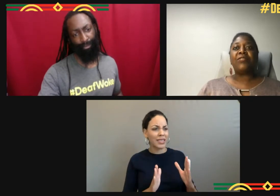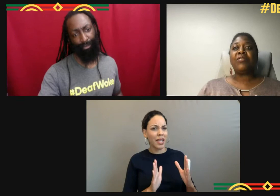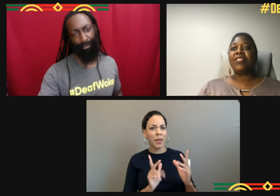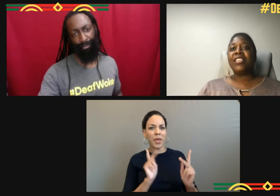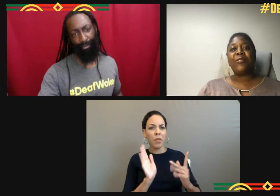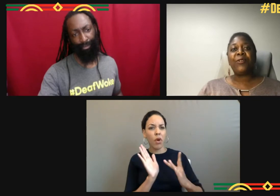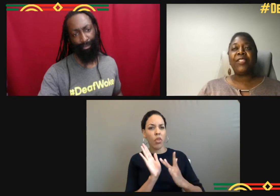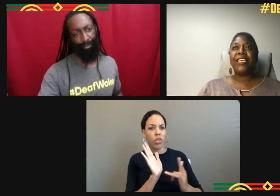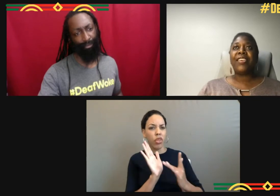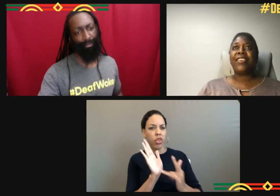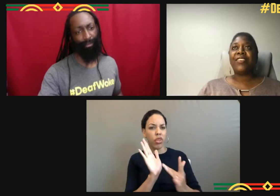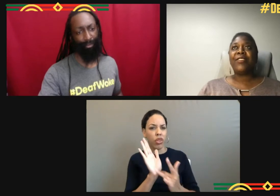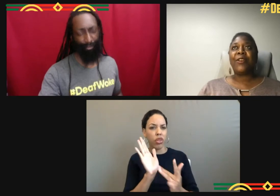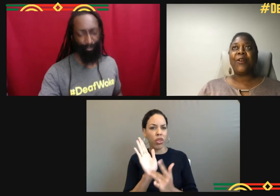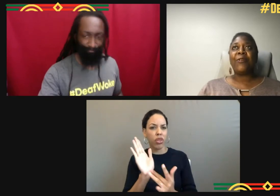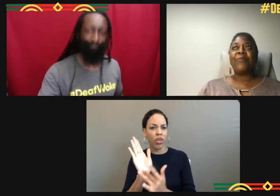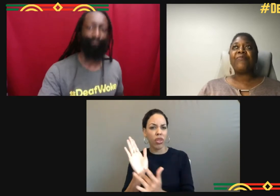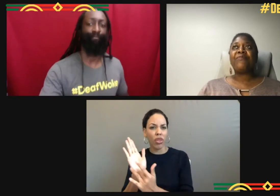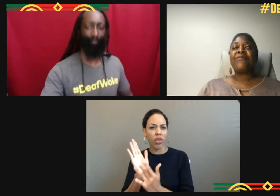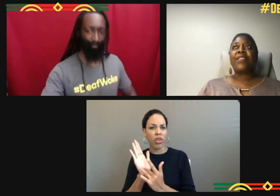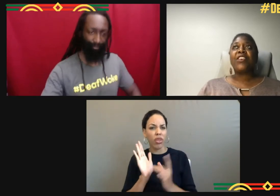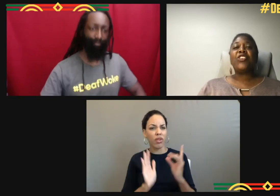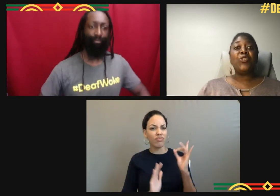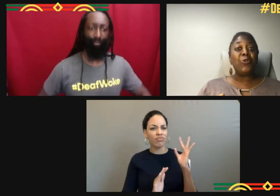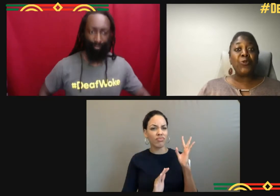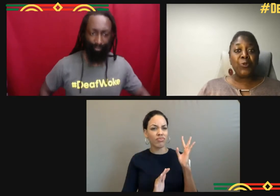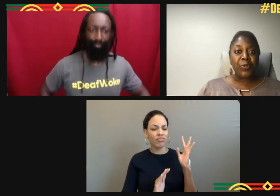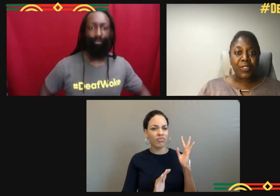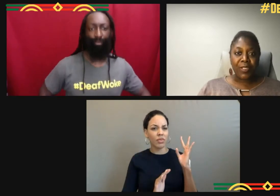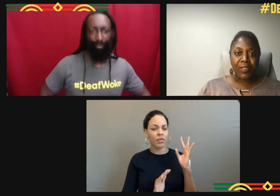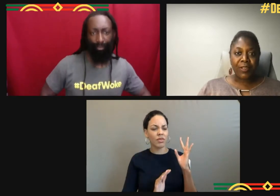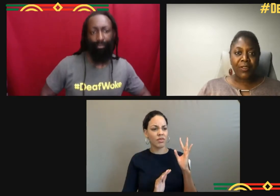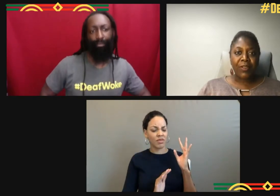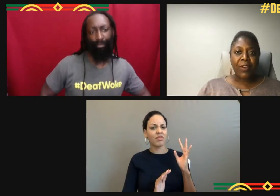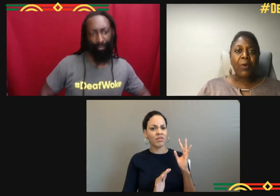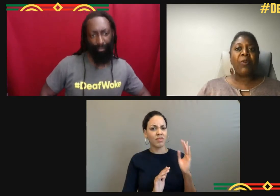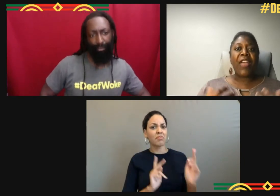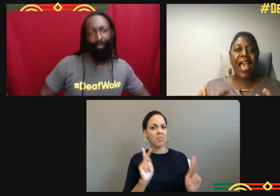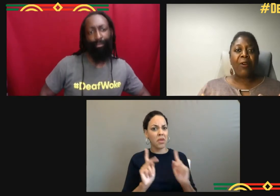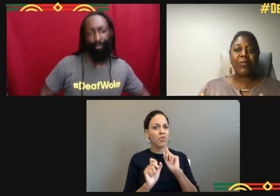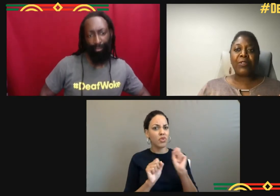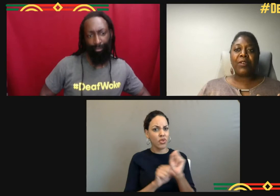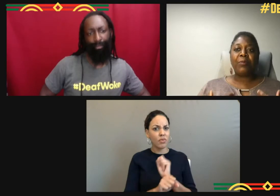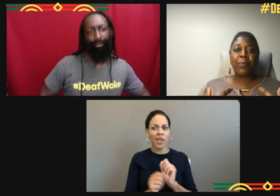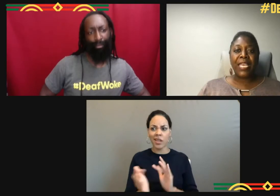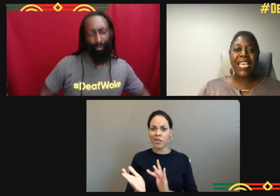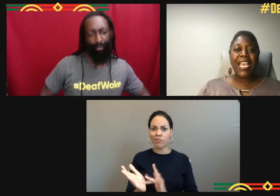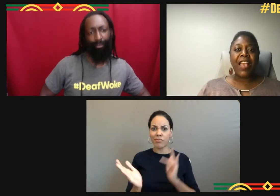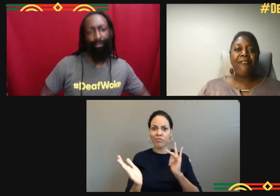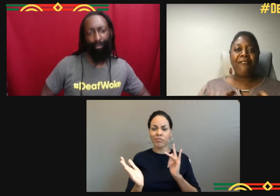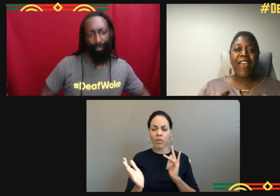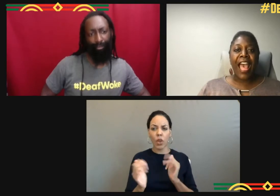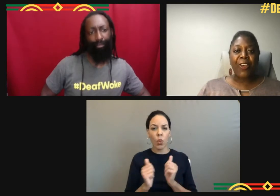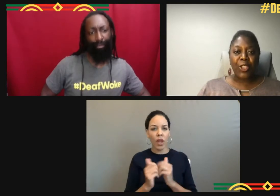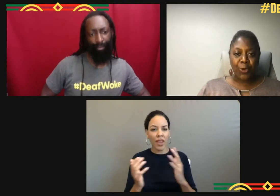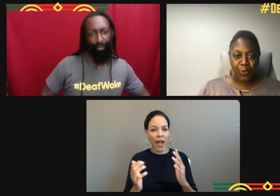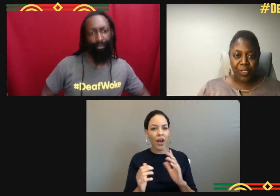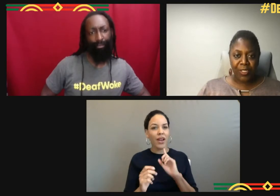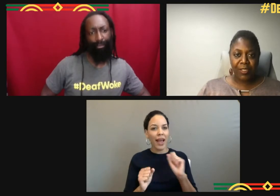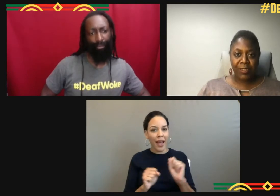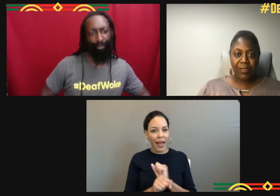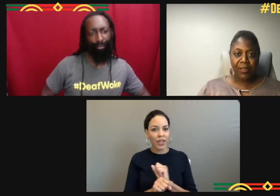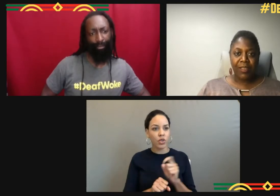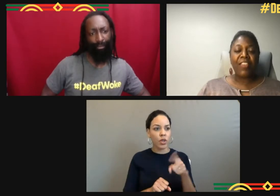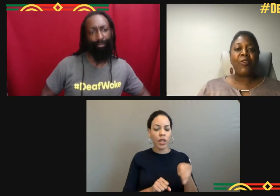and literally, you know, used without being